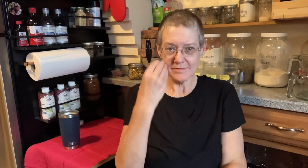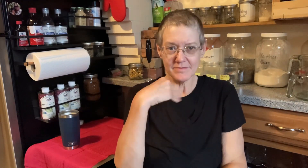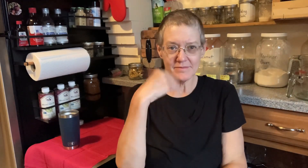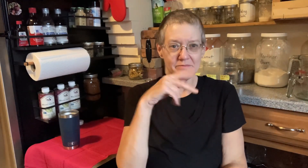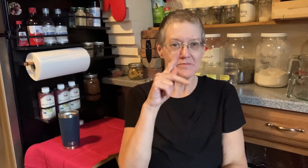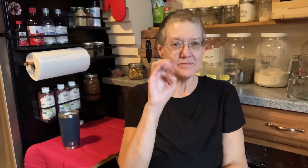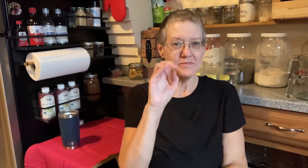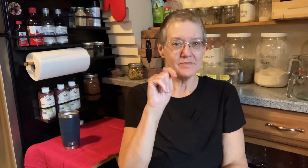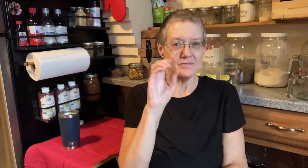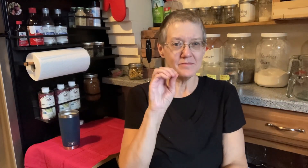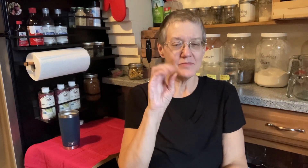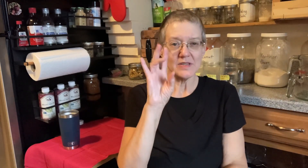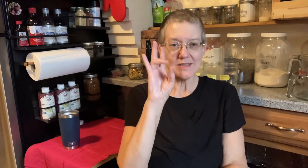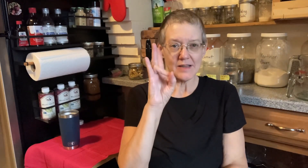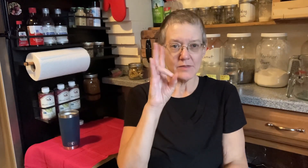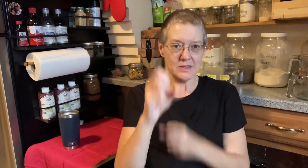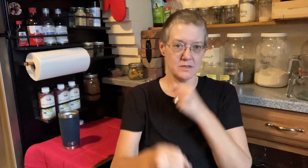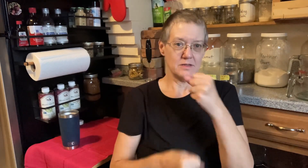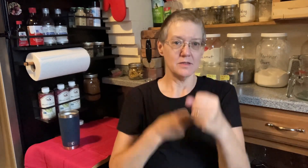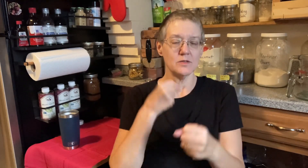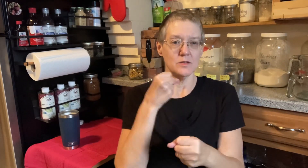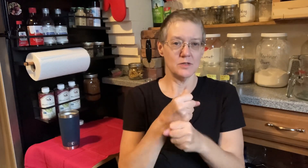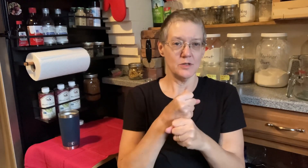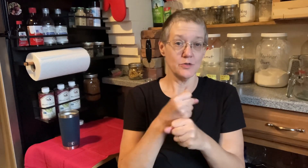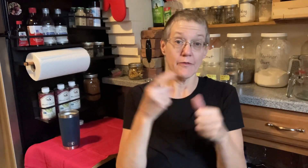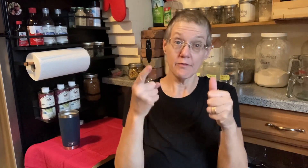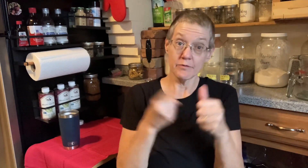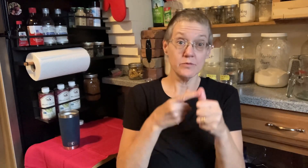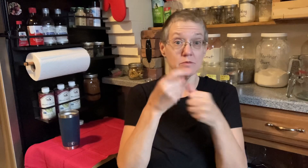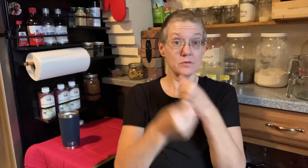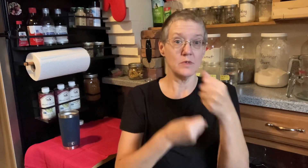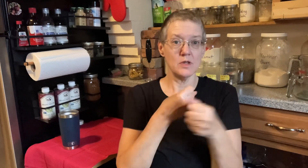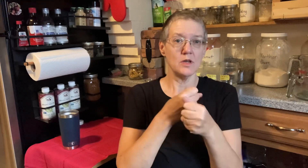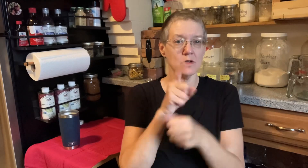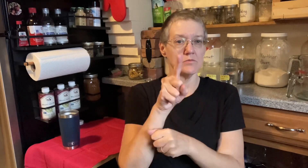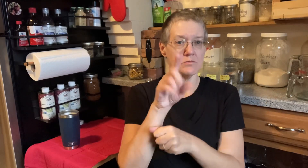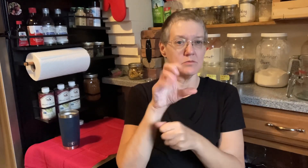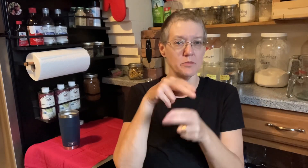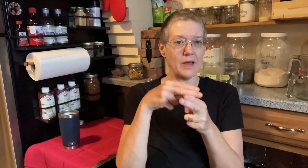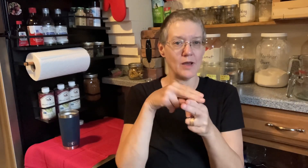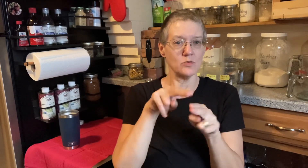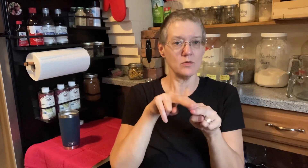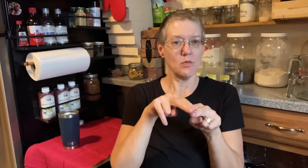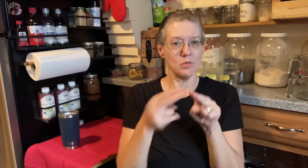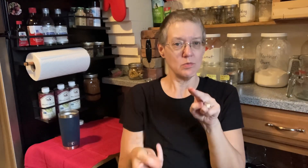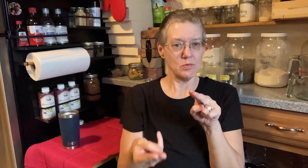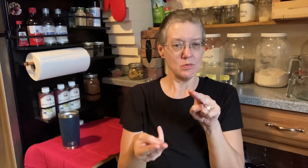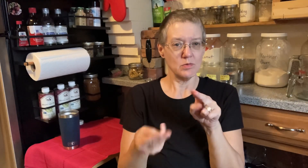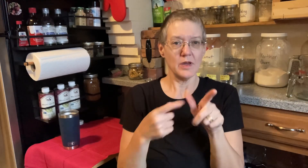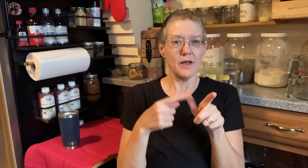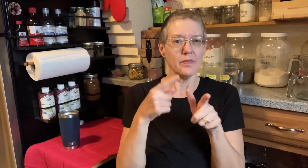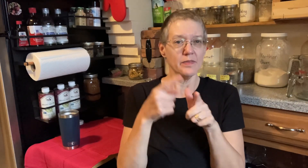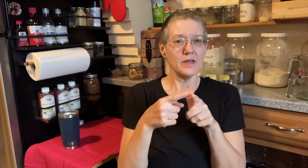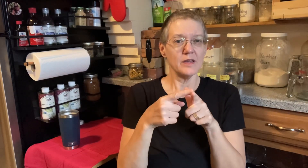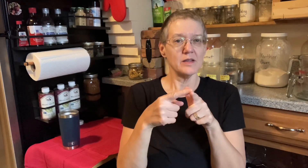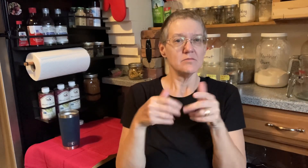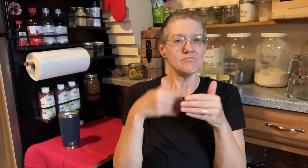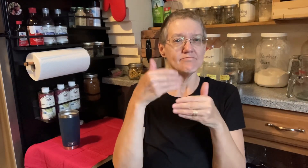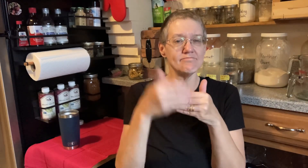back? I've eaten keto for 7 years. The first year I lost 100 pounds. And then it